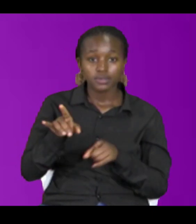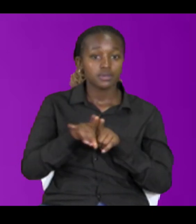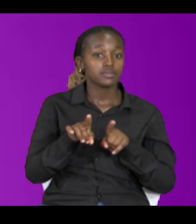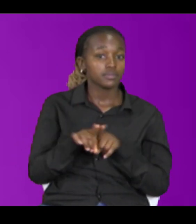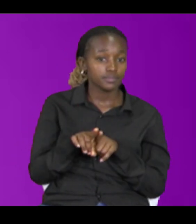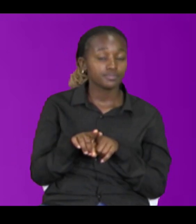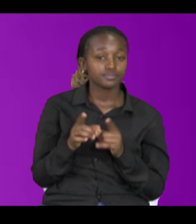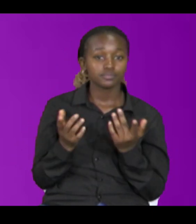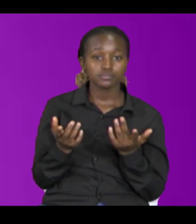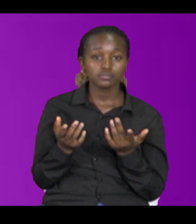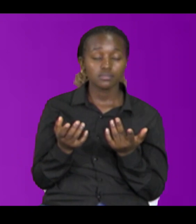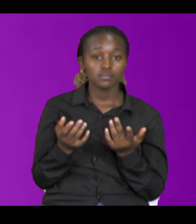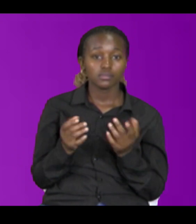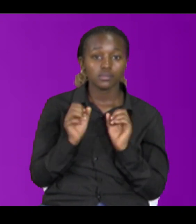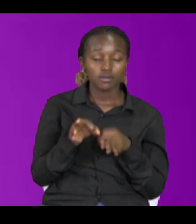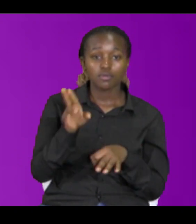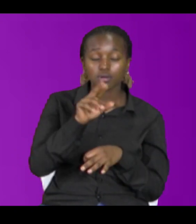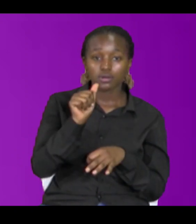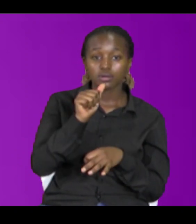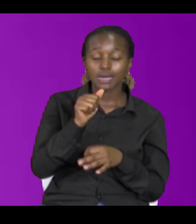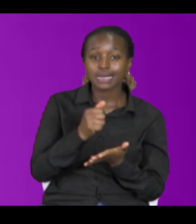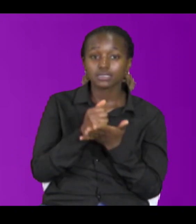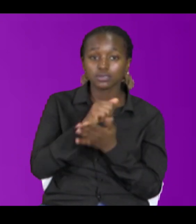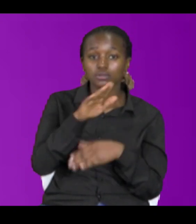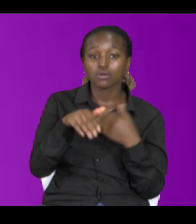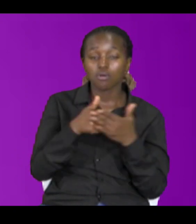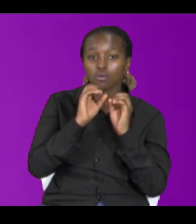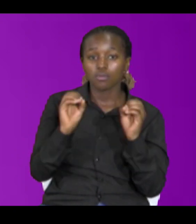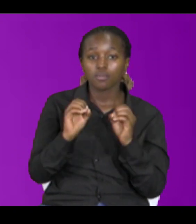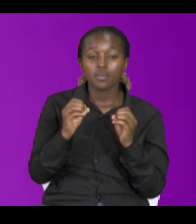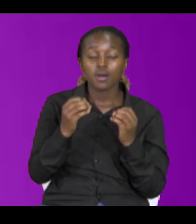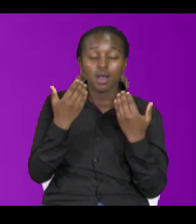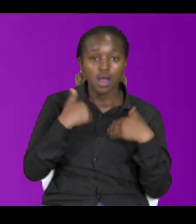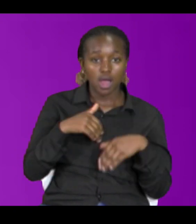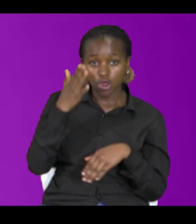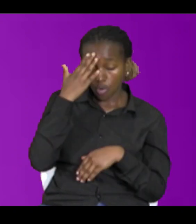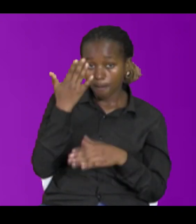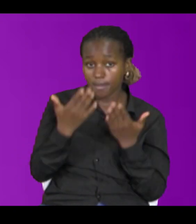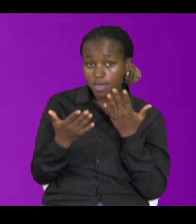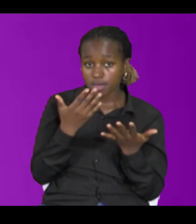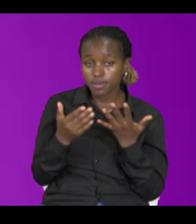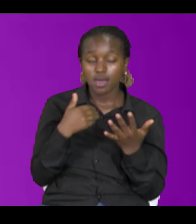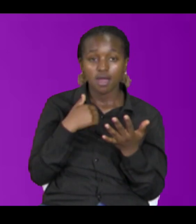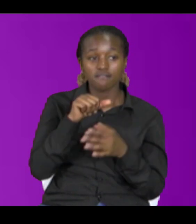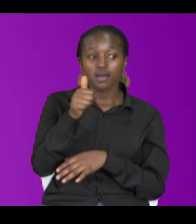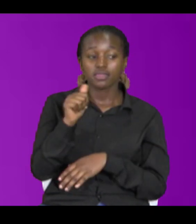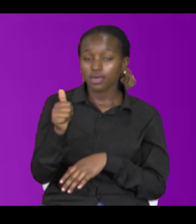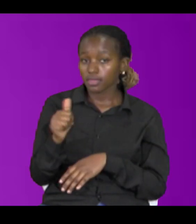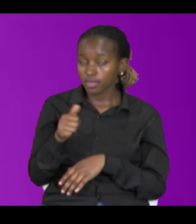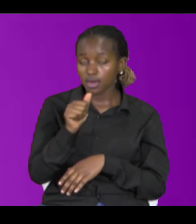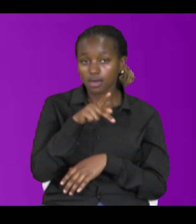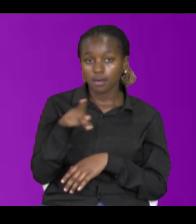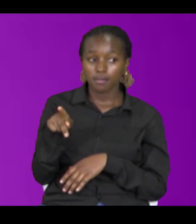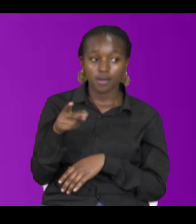from Assistive, there there may there may